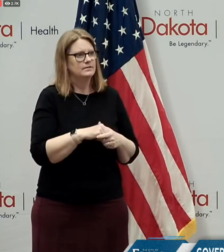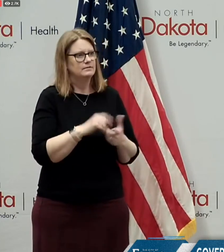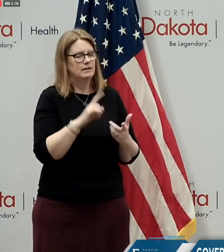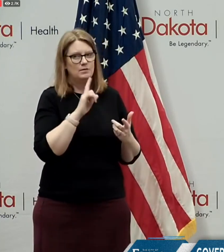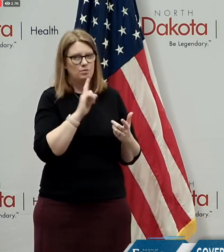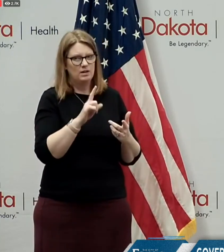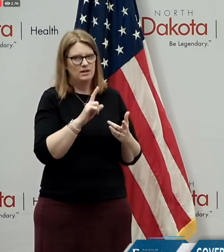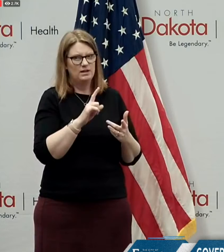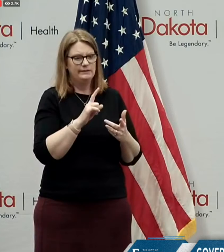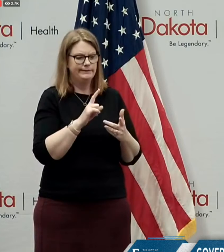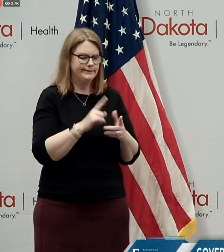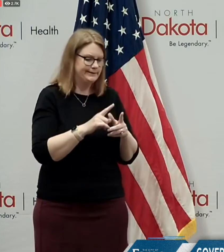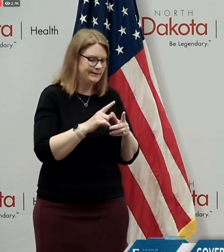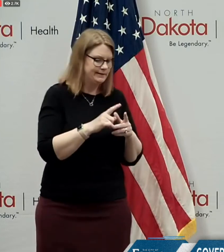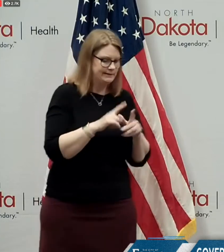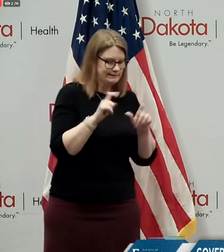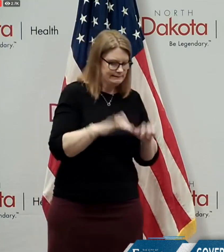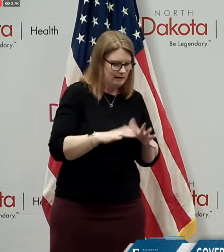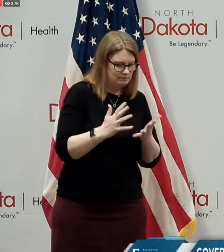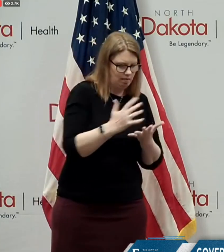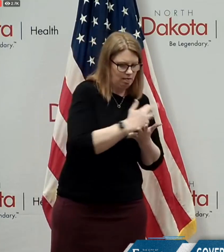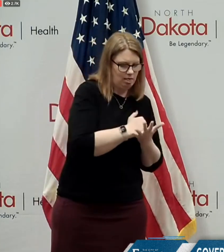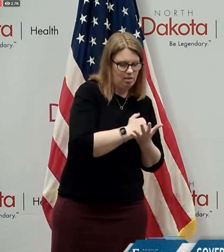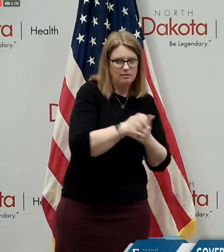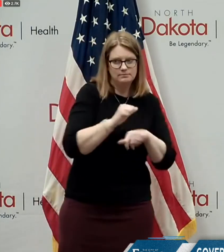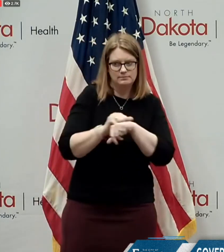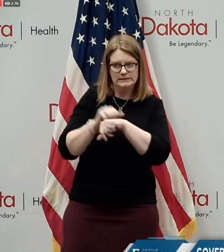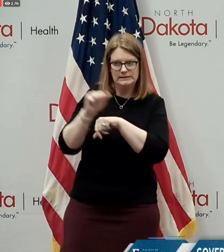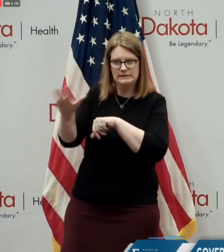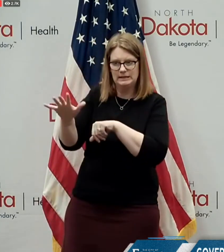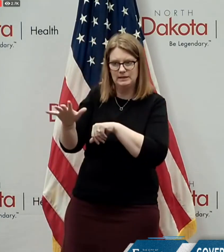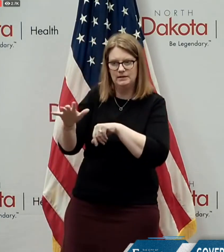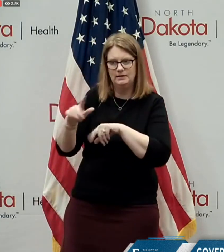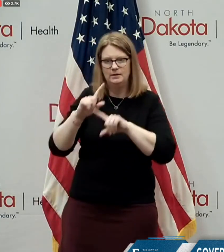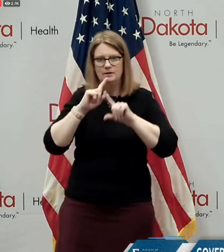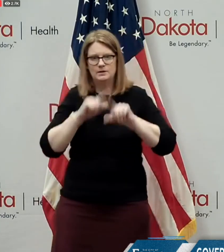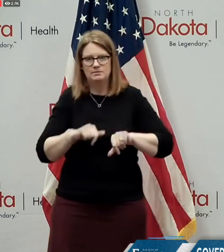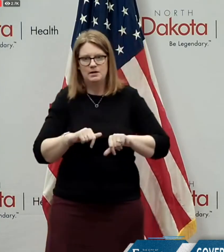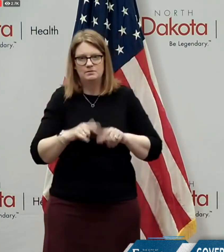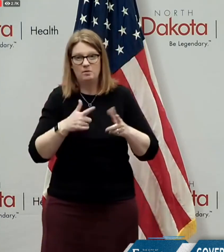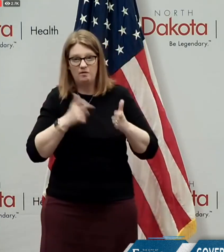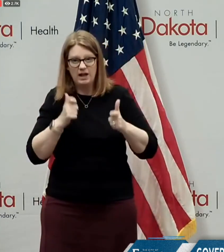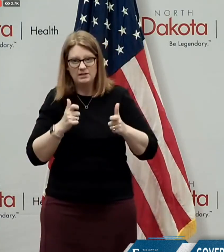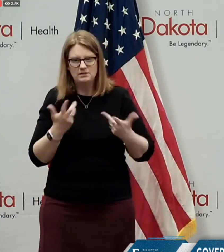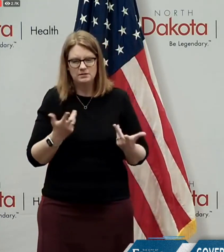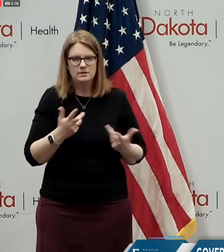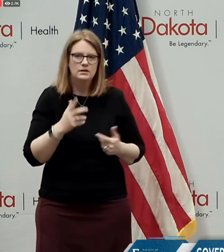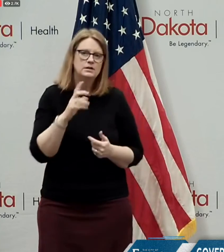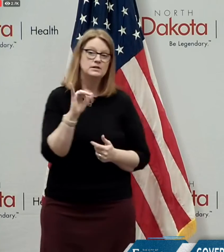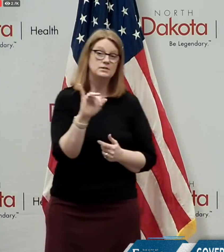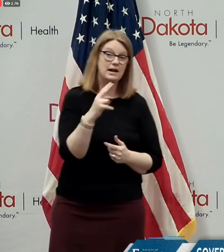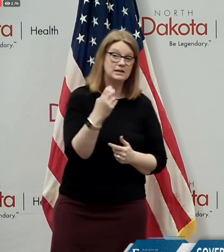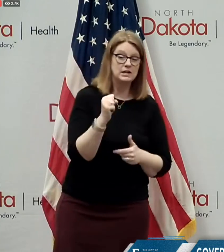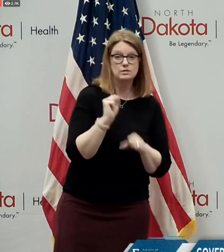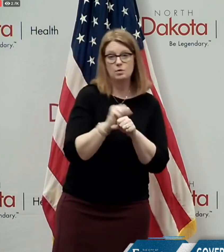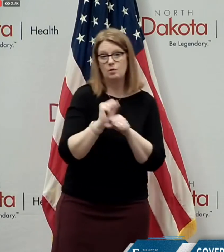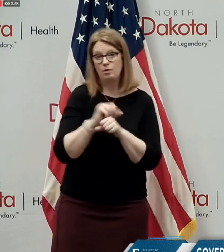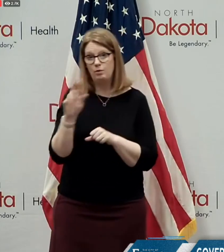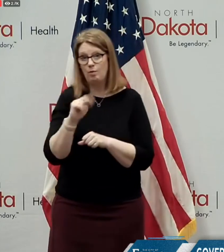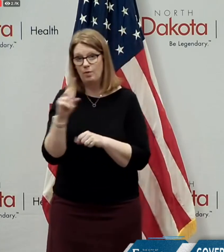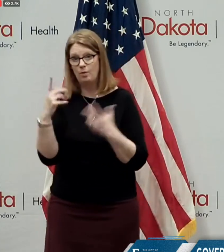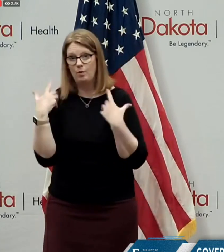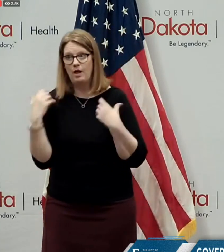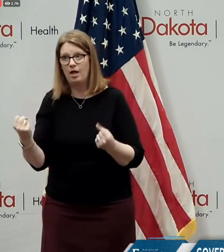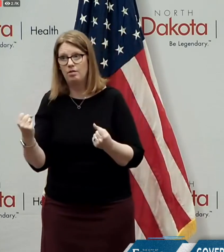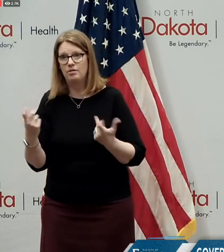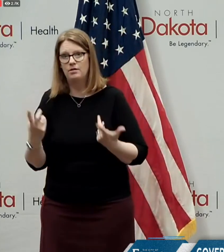very quick. So our Indian Health Service working with the North Dakota Health,